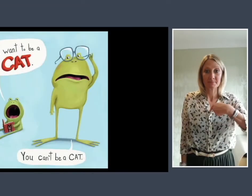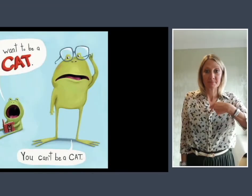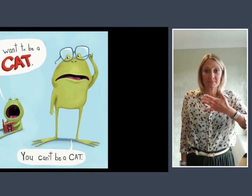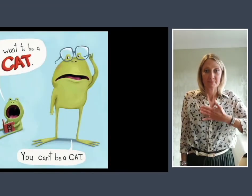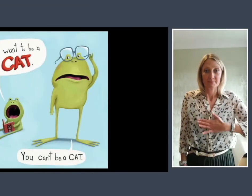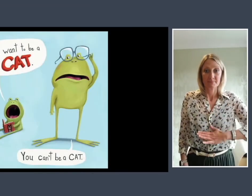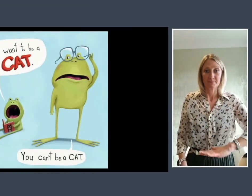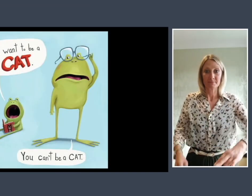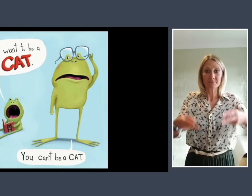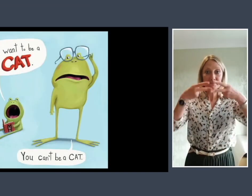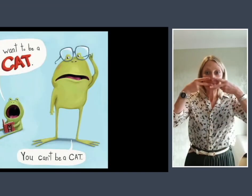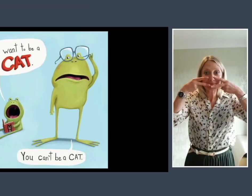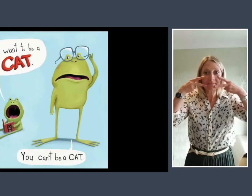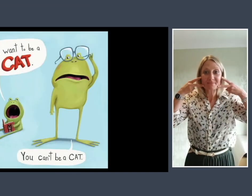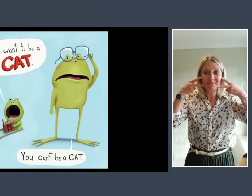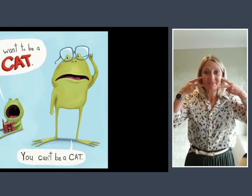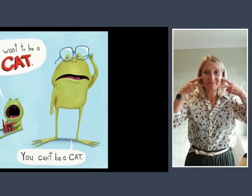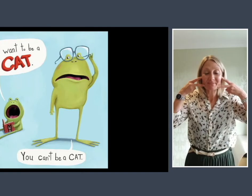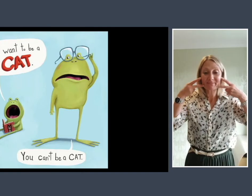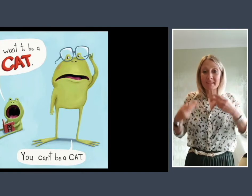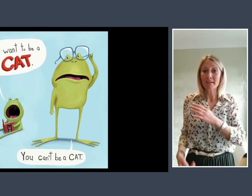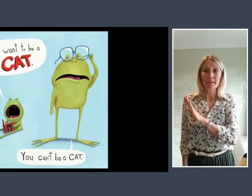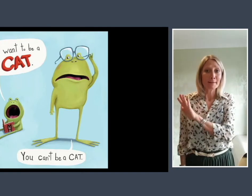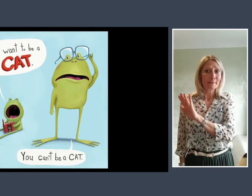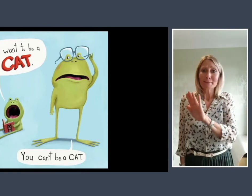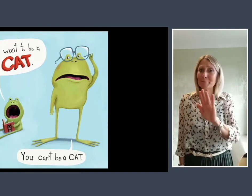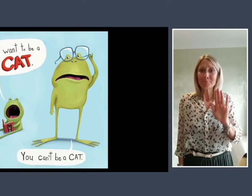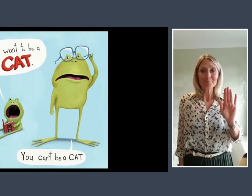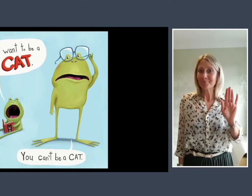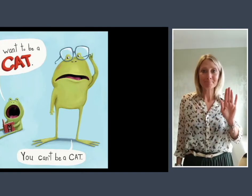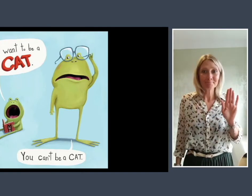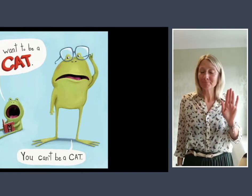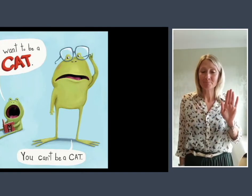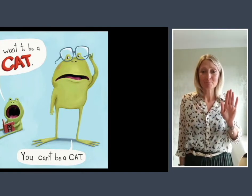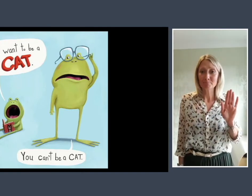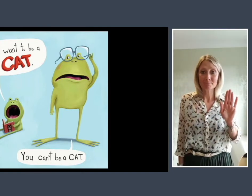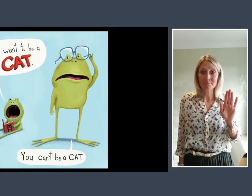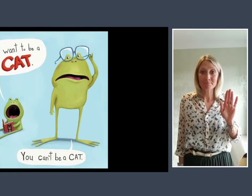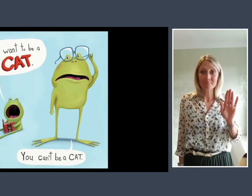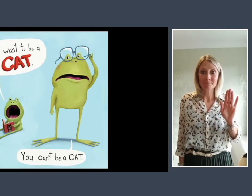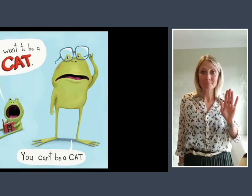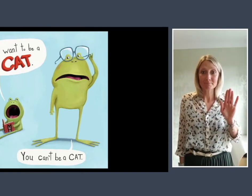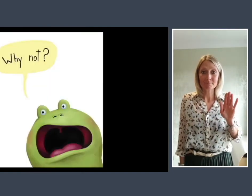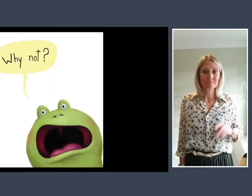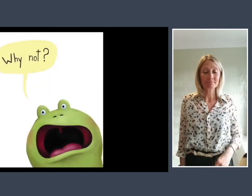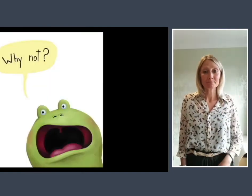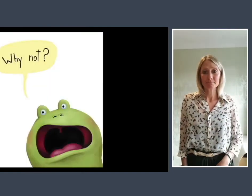I want to be a cat. You can't be a cat.